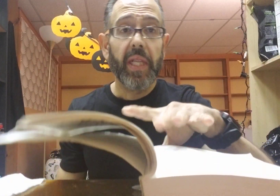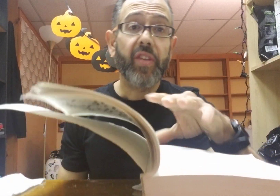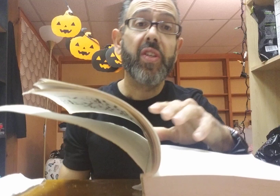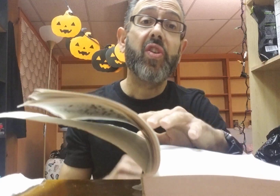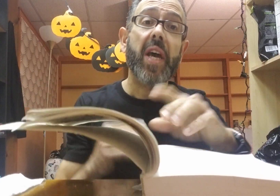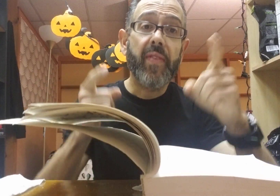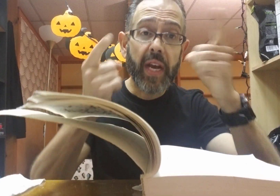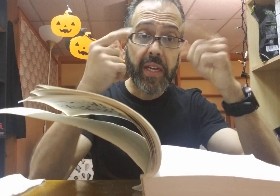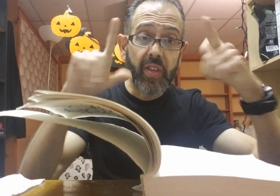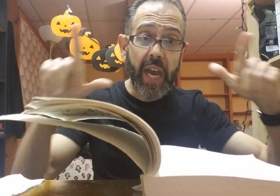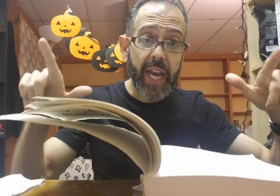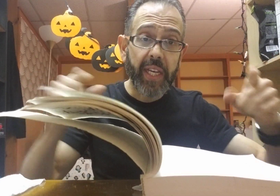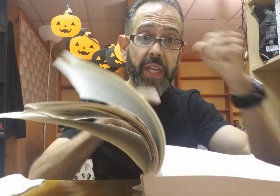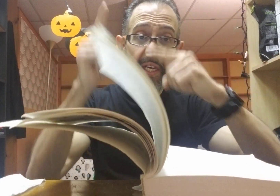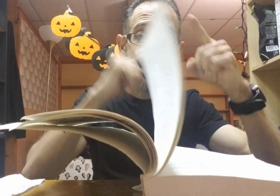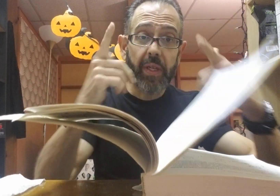Lesson 7 on the sign language.